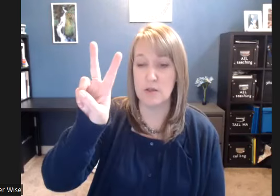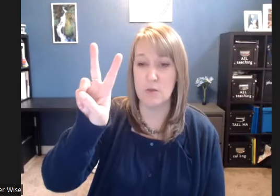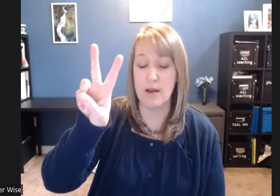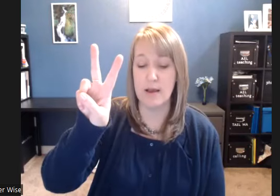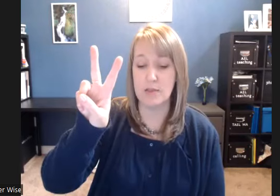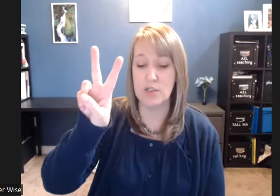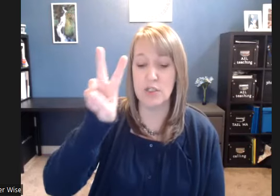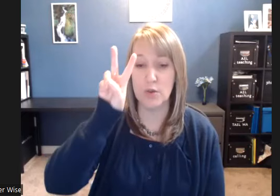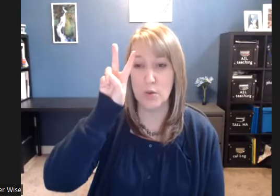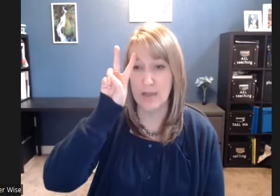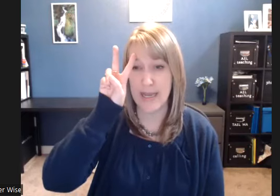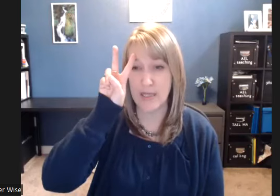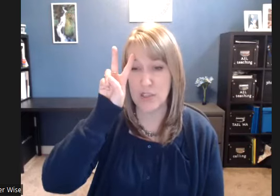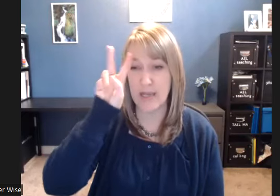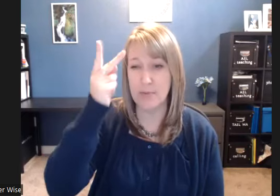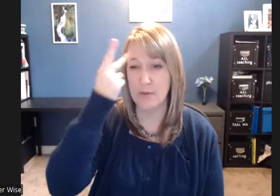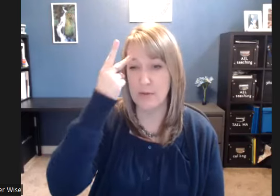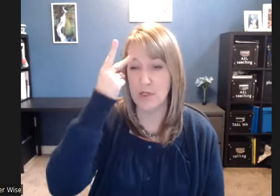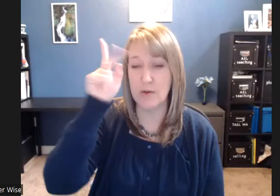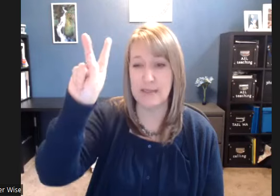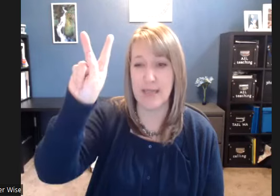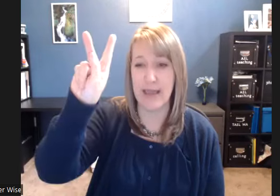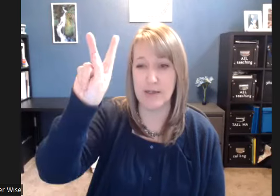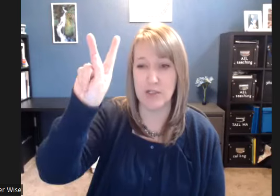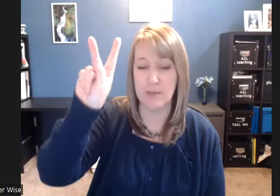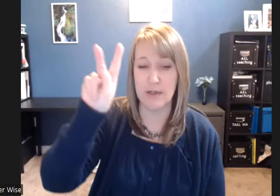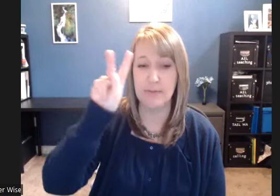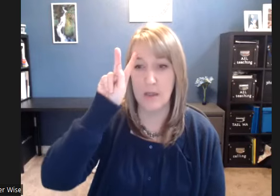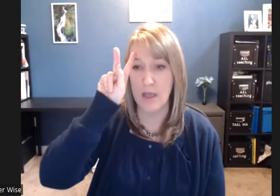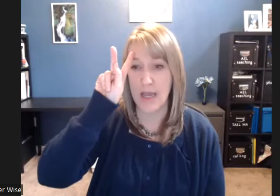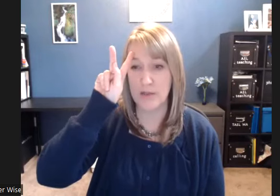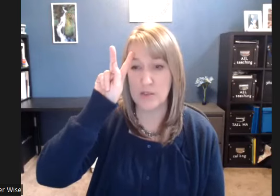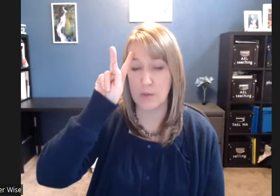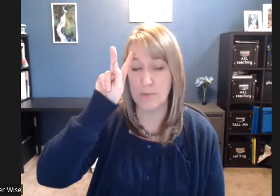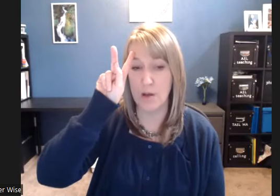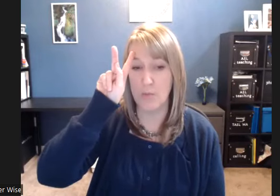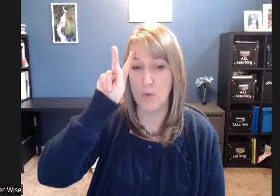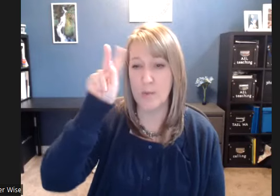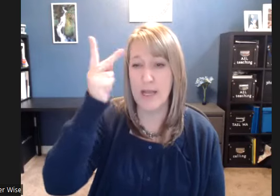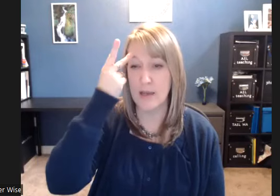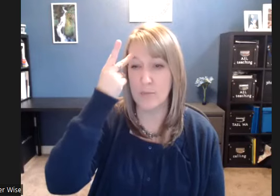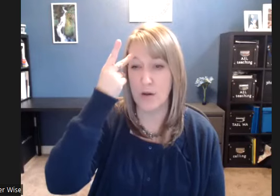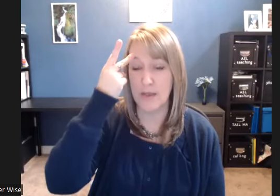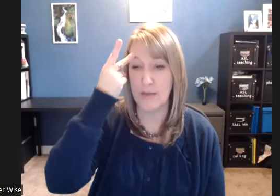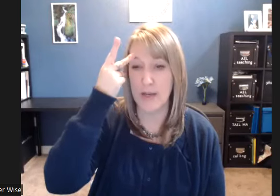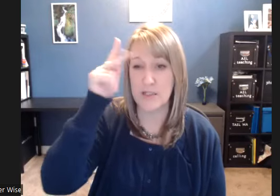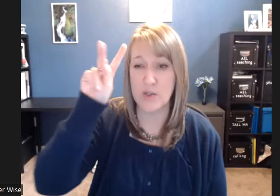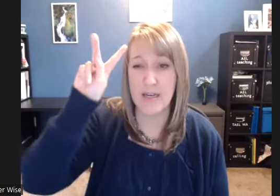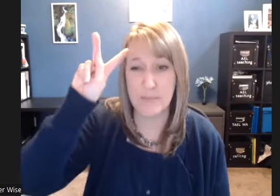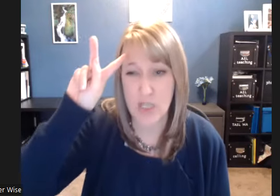you want a 2 hand shape. No, it's a K hand shape, sorry. And you start with palm one way and palm the other way. So you end up